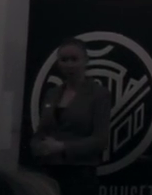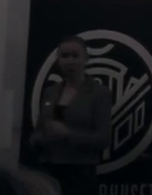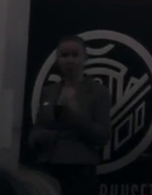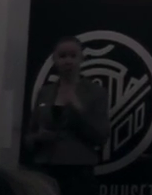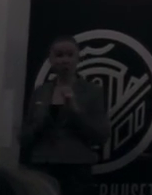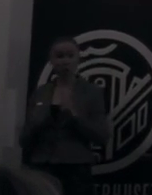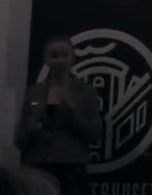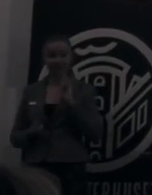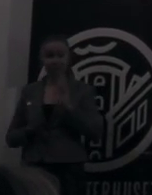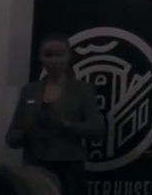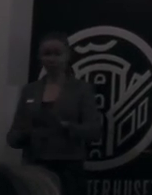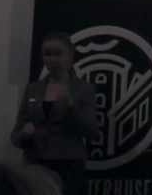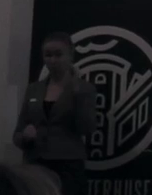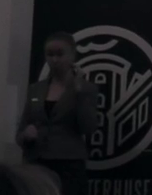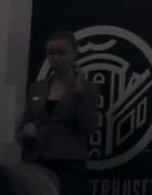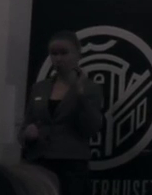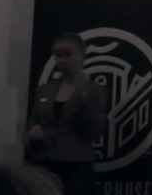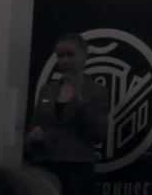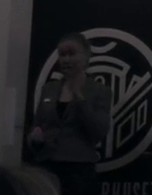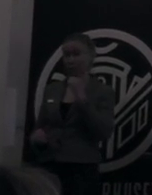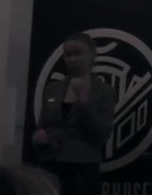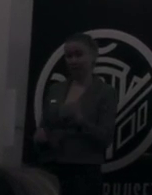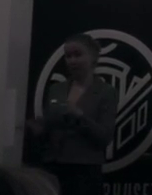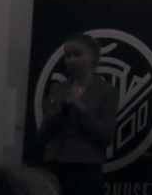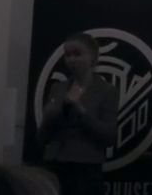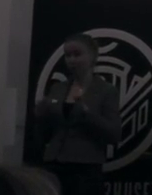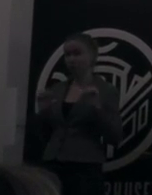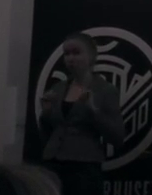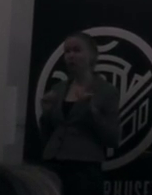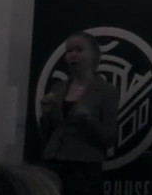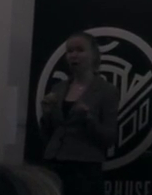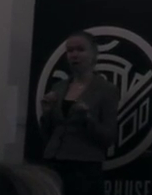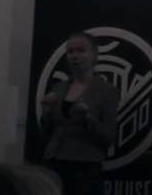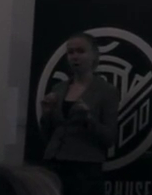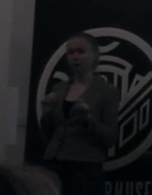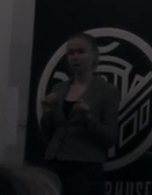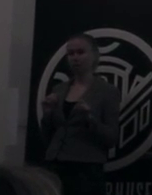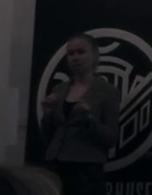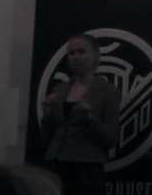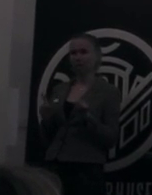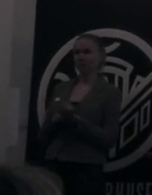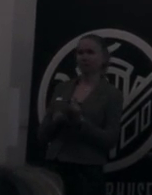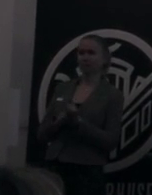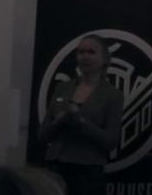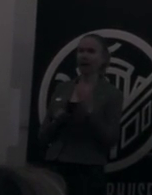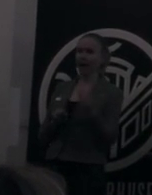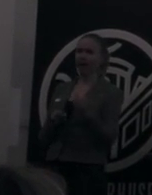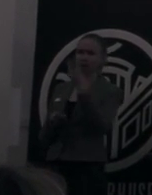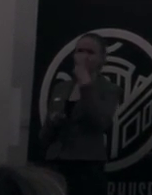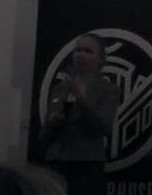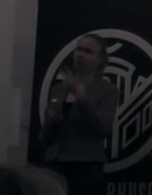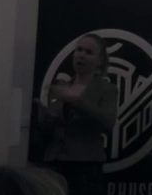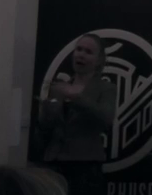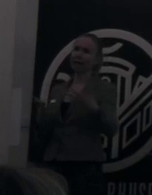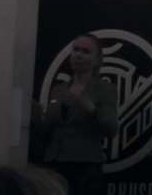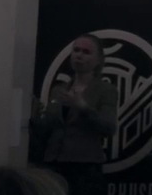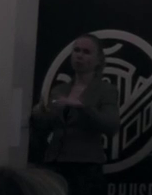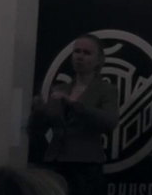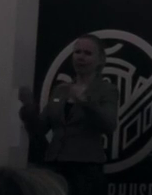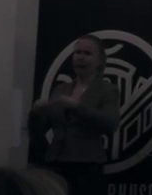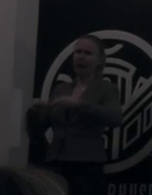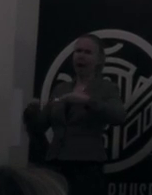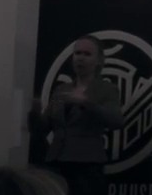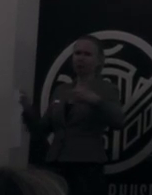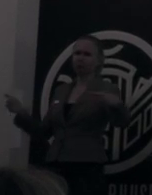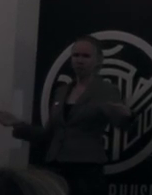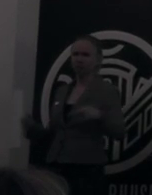mind if we stop at the bus station? There's a young kid who's bringing us a street-long rainbow flag. He's